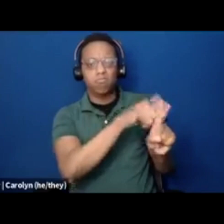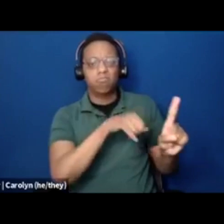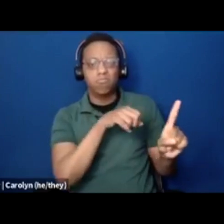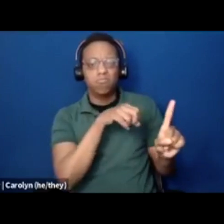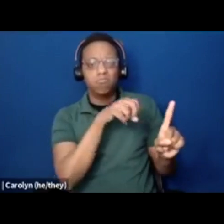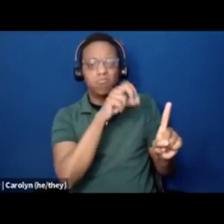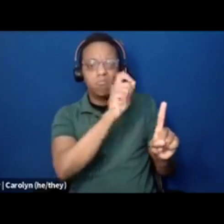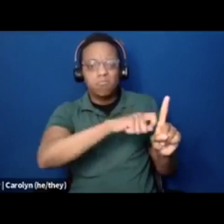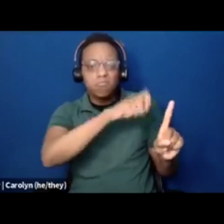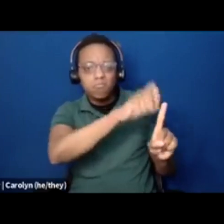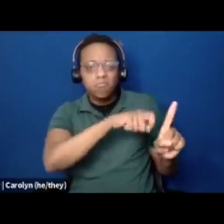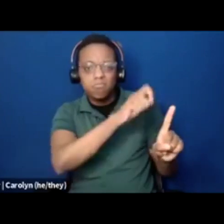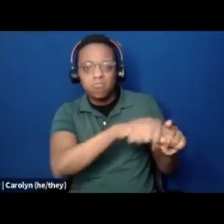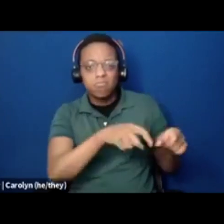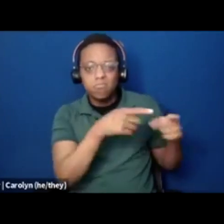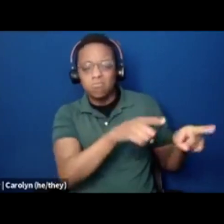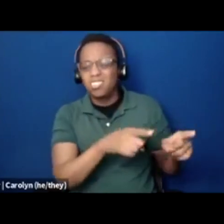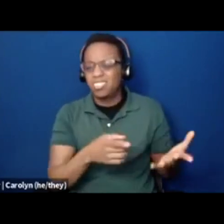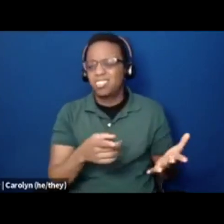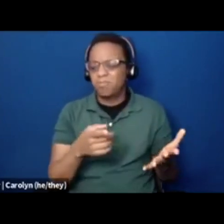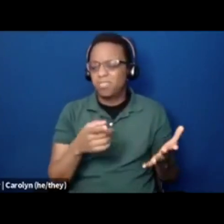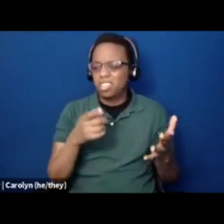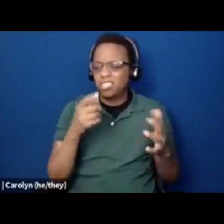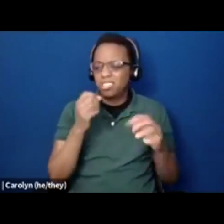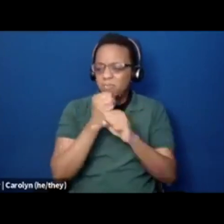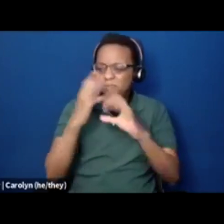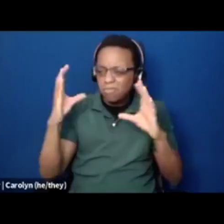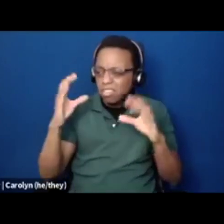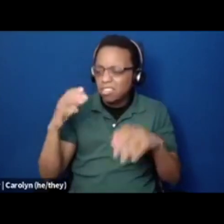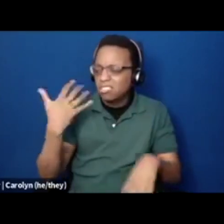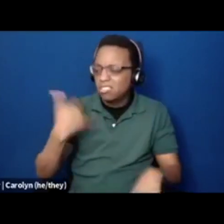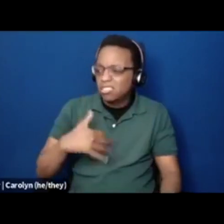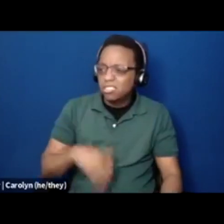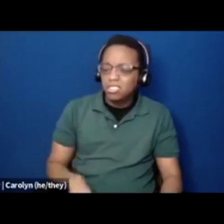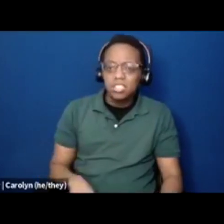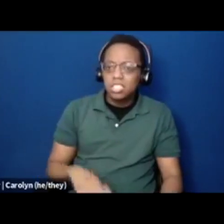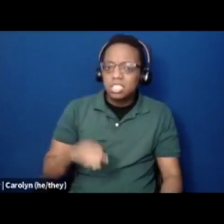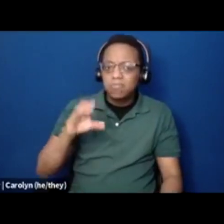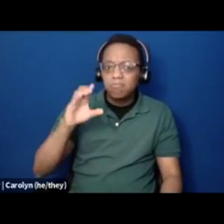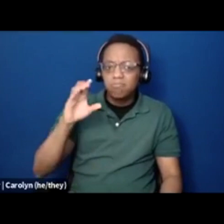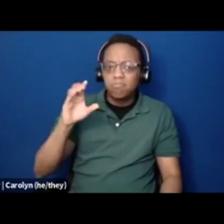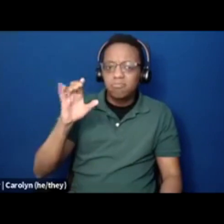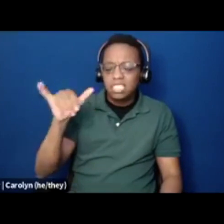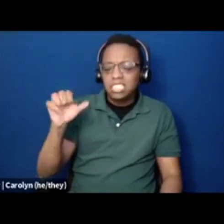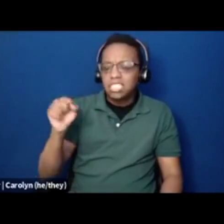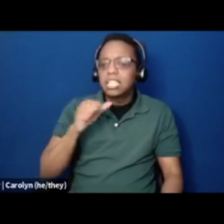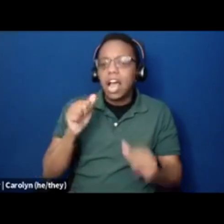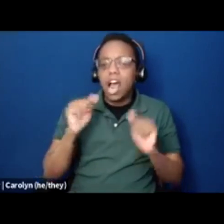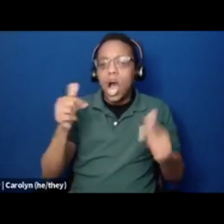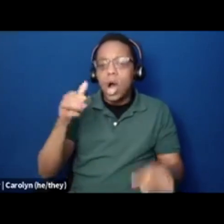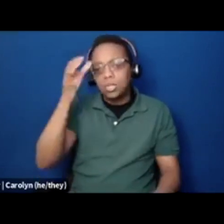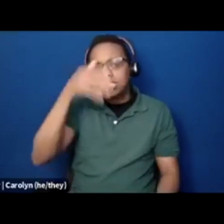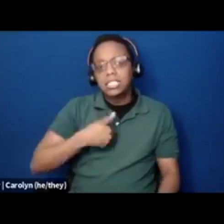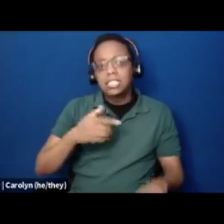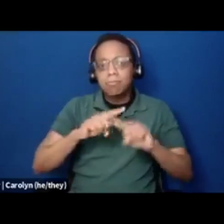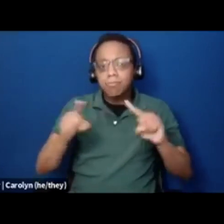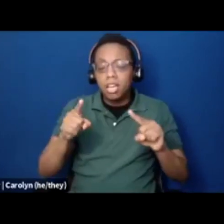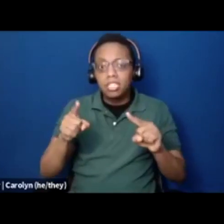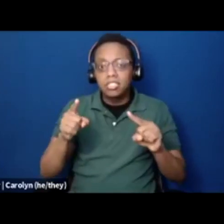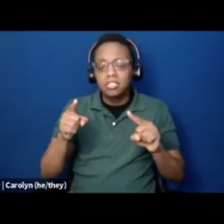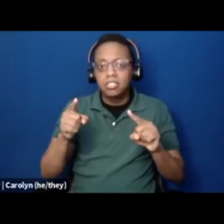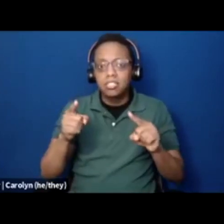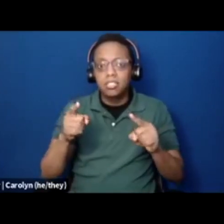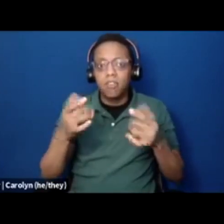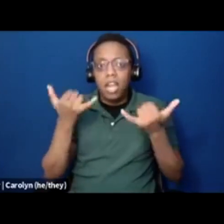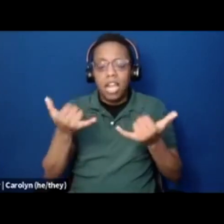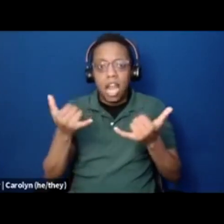during a pandemic. Like, you, not all, of course, but those that would find time to actually focus on someone's gender identity instead